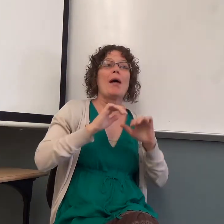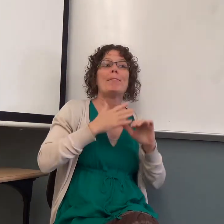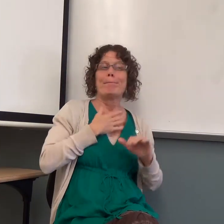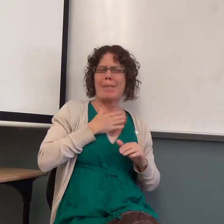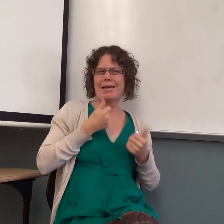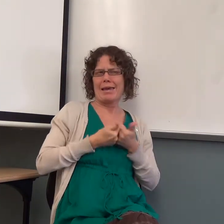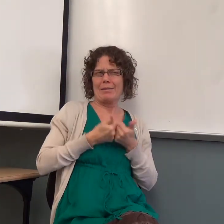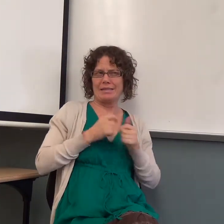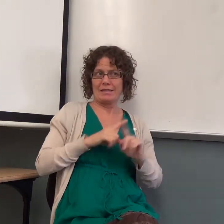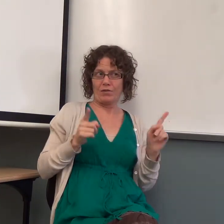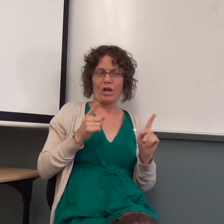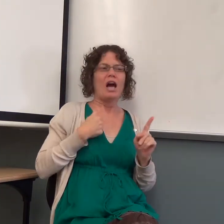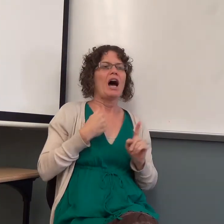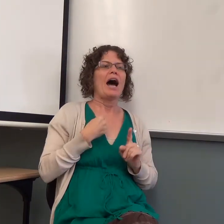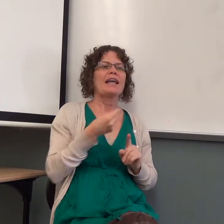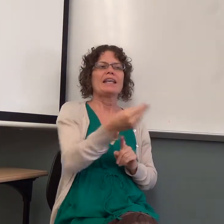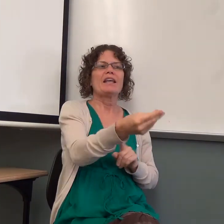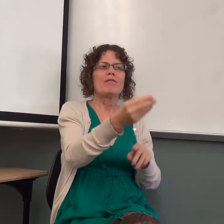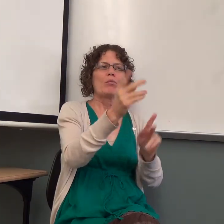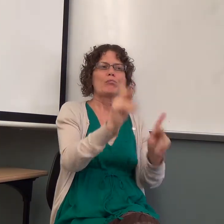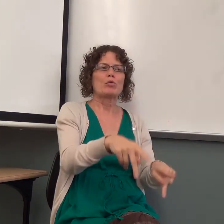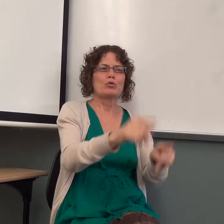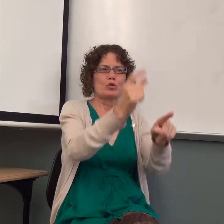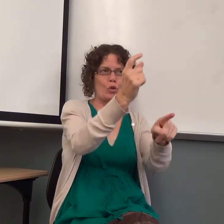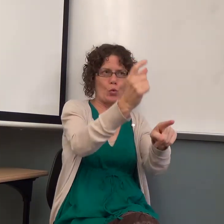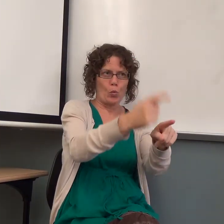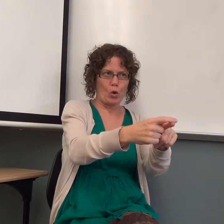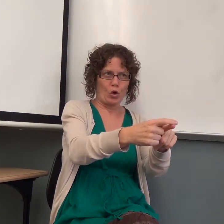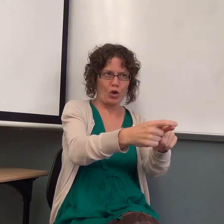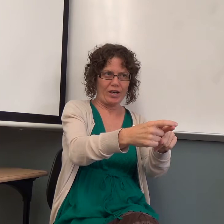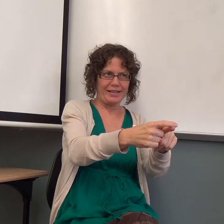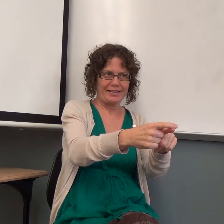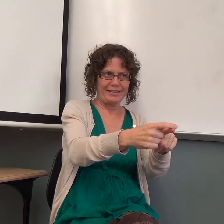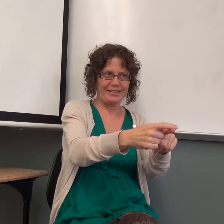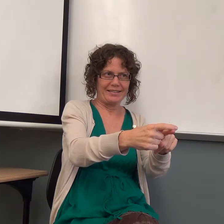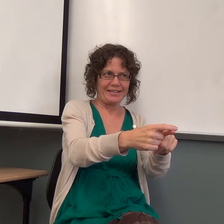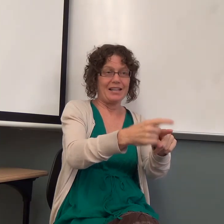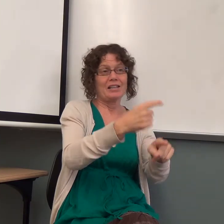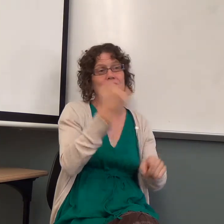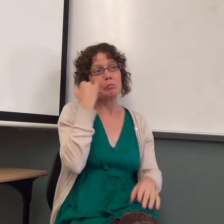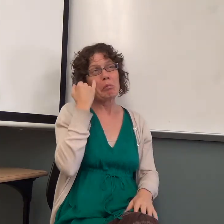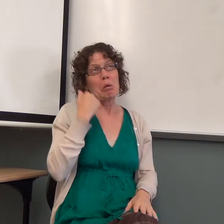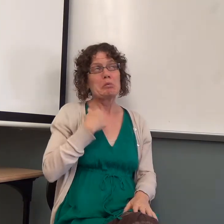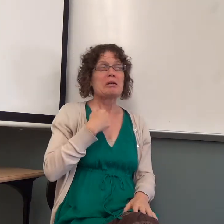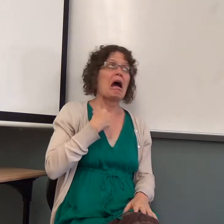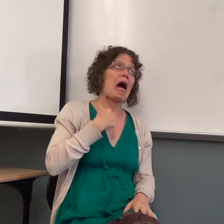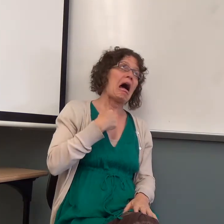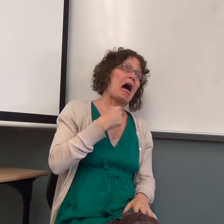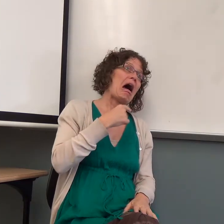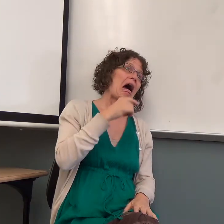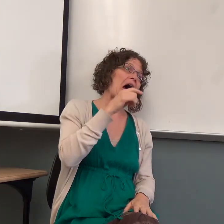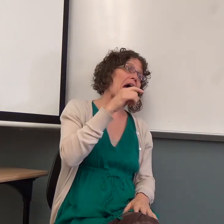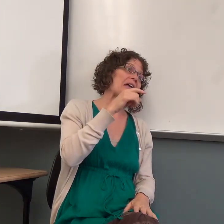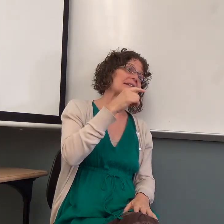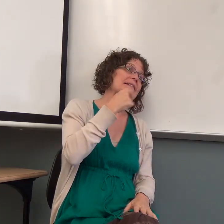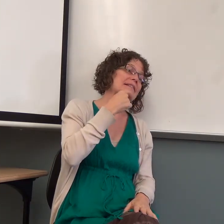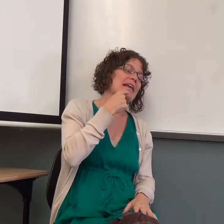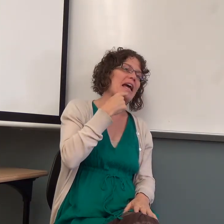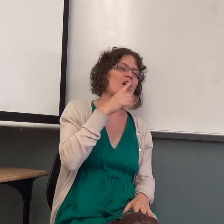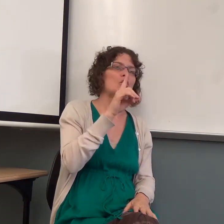word. And the way that the game works is that, let's say I say something like donut